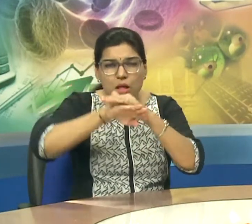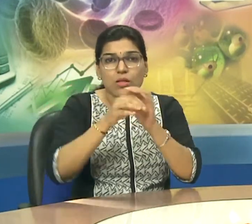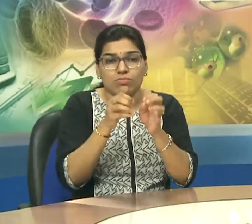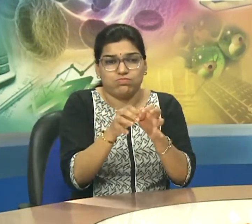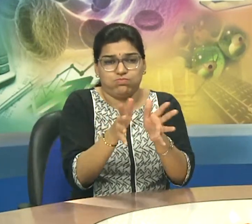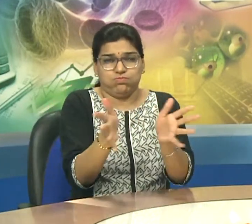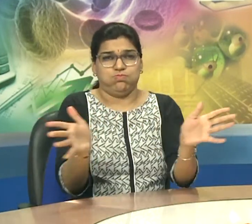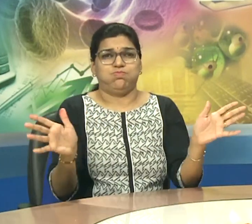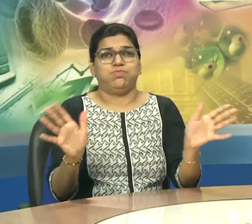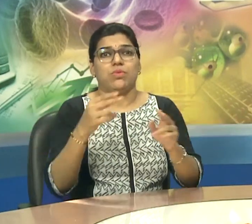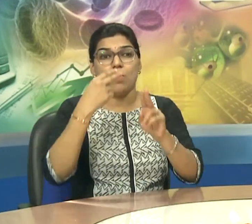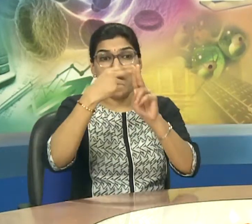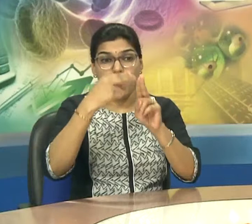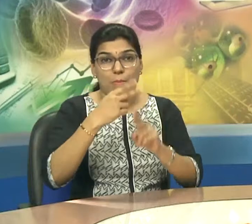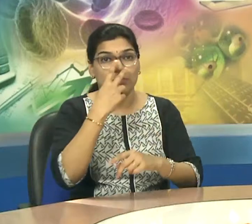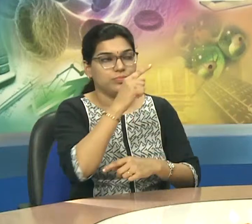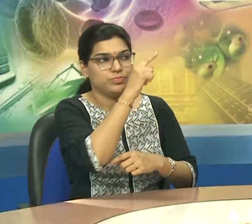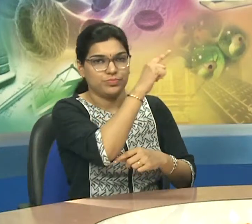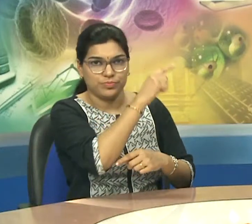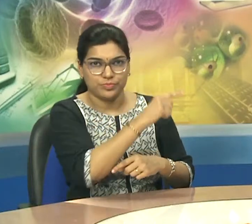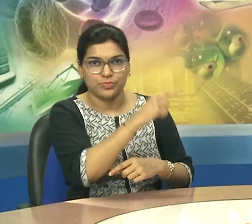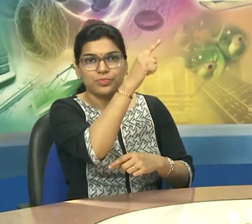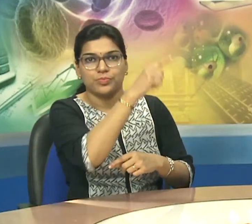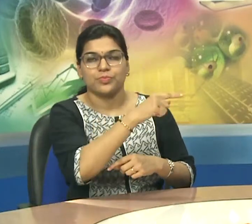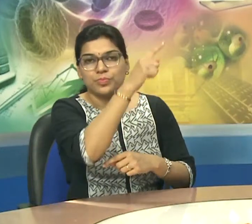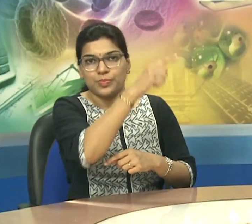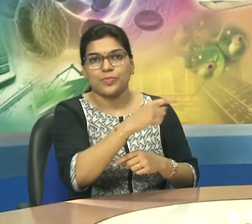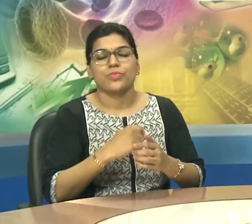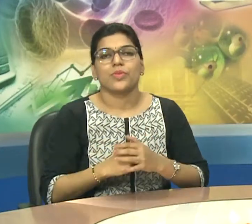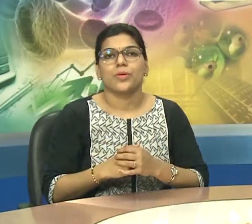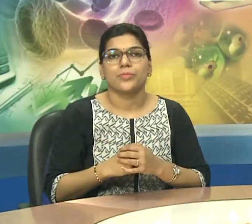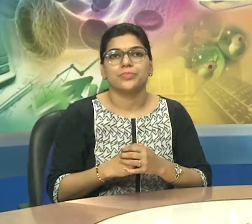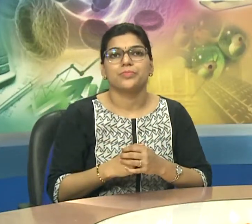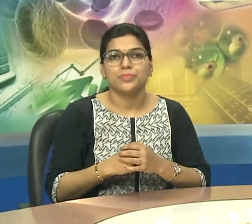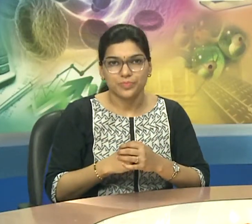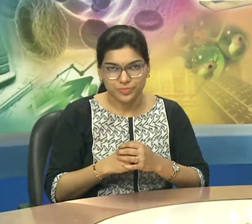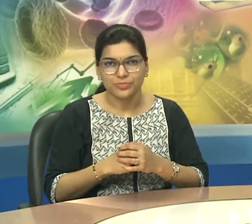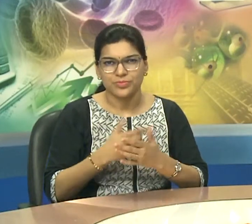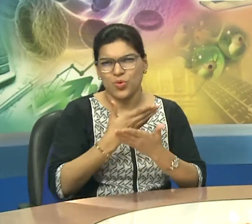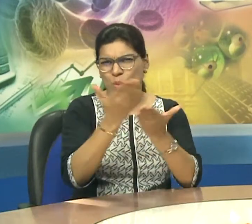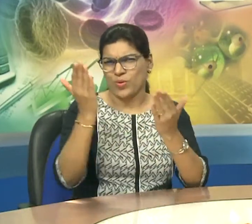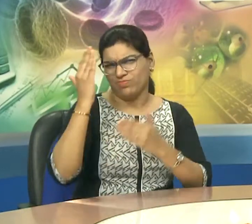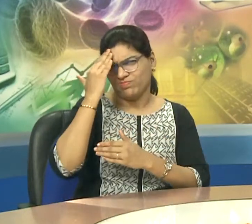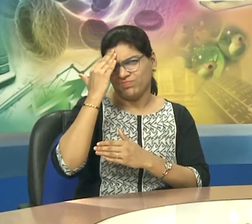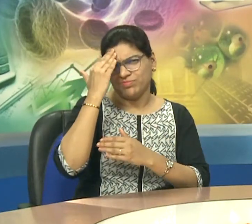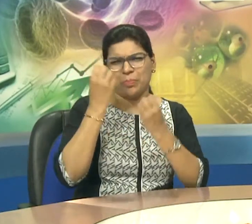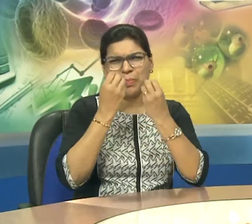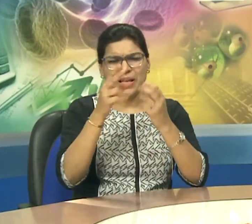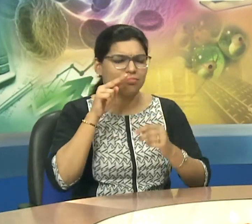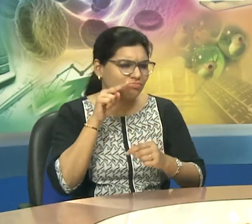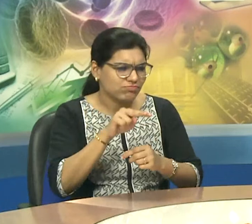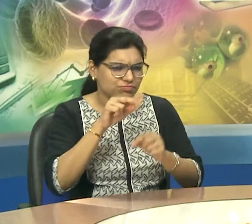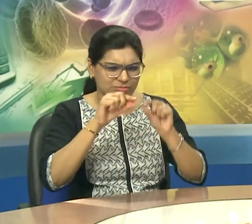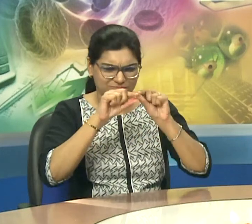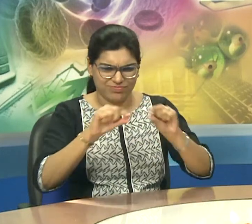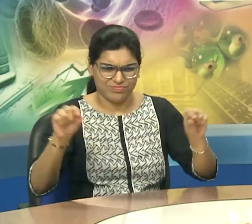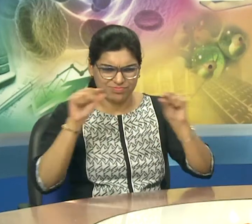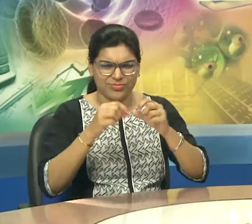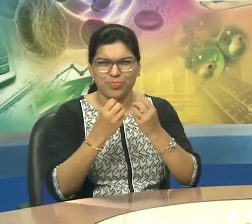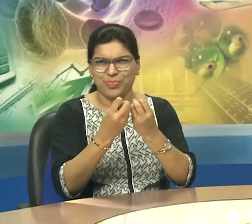These are the modal verbs. There are many modal verbs which you can see on the screen. We all may have